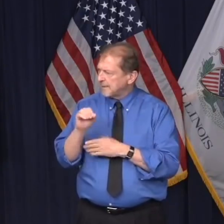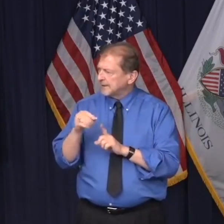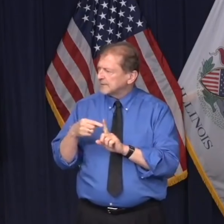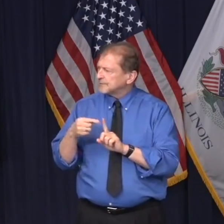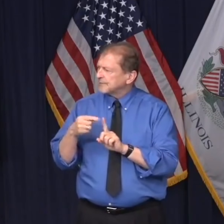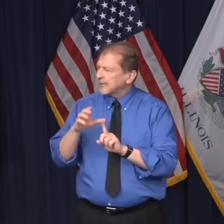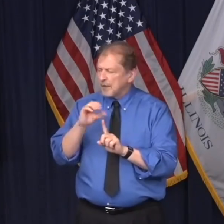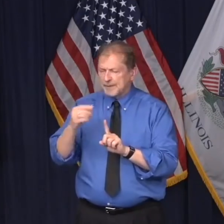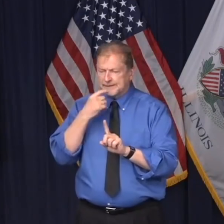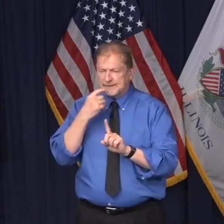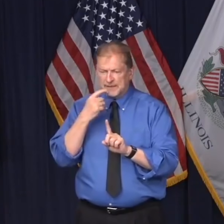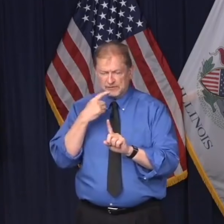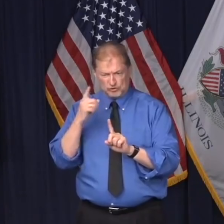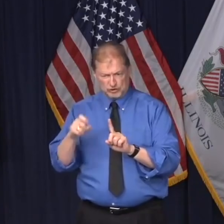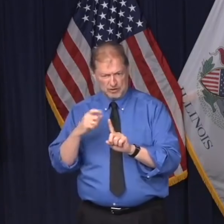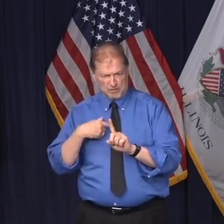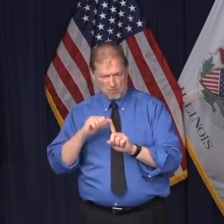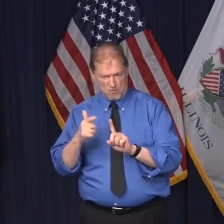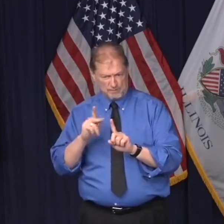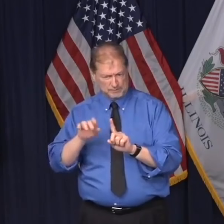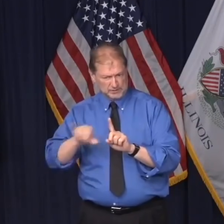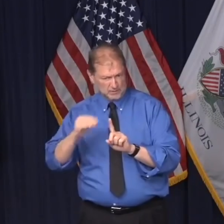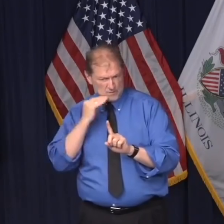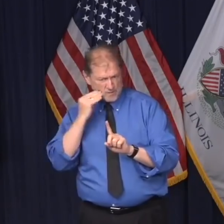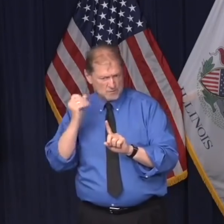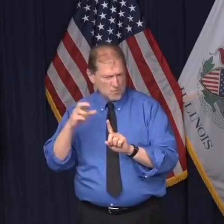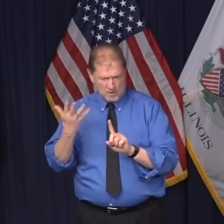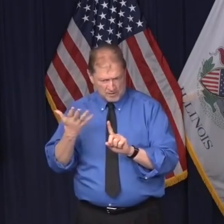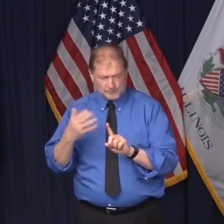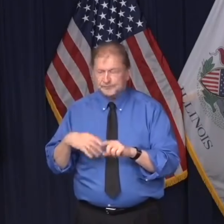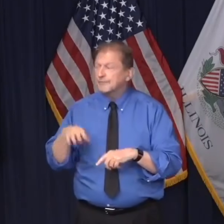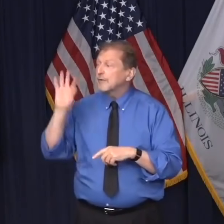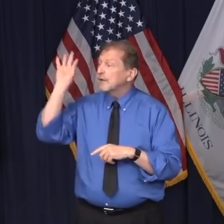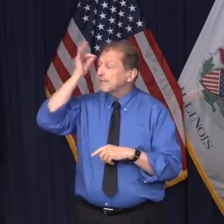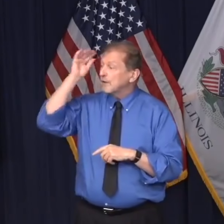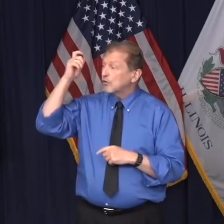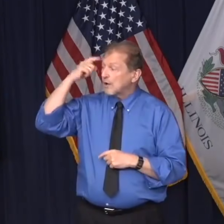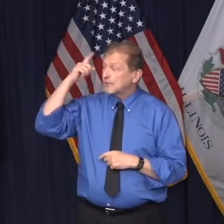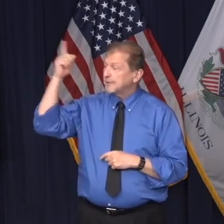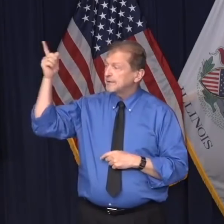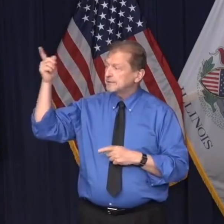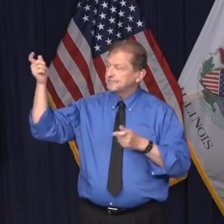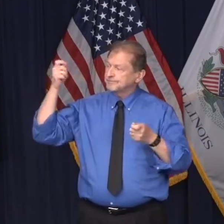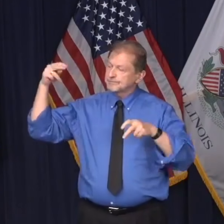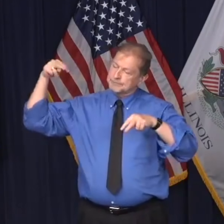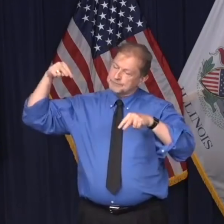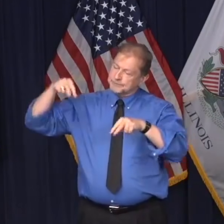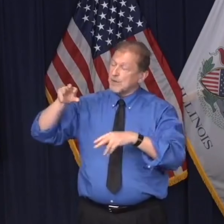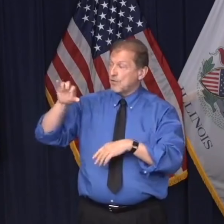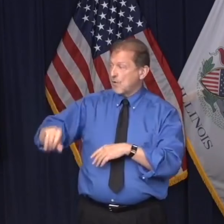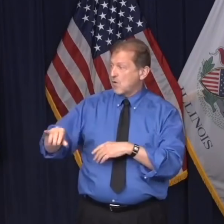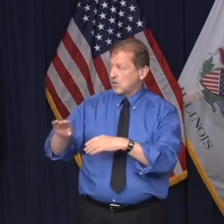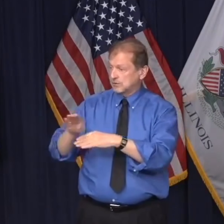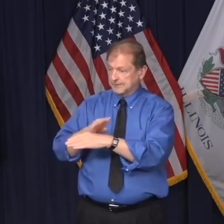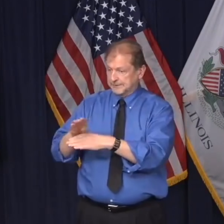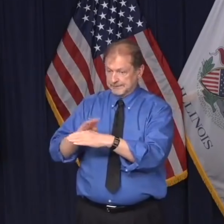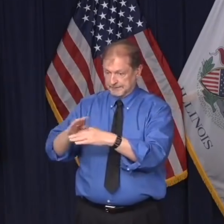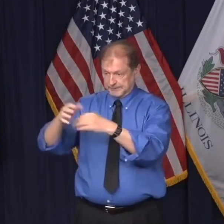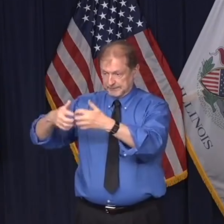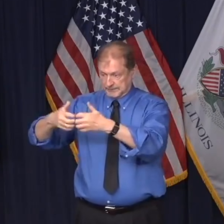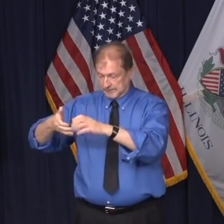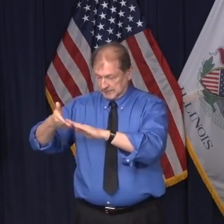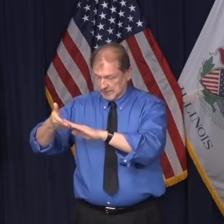a lack of clear guidance. Yeah. The federal government, as you know, regulates those facilities, and we were just